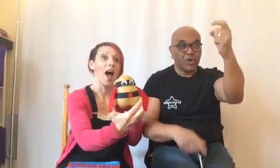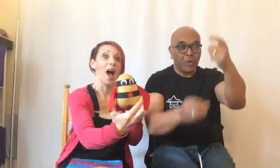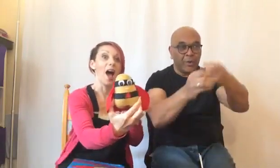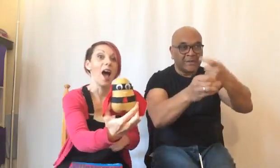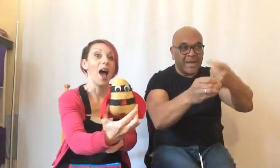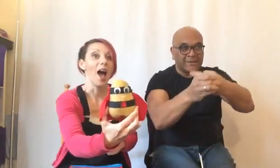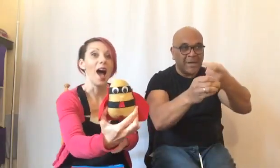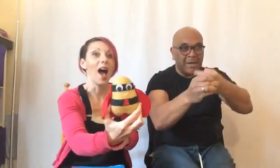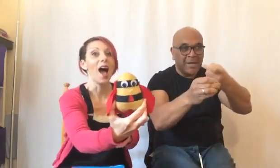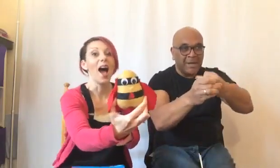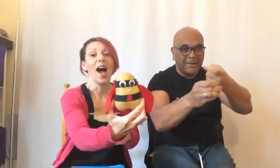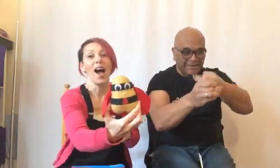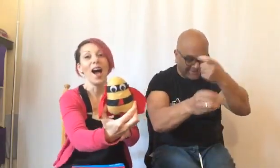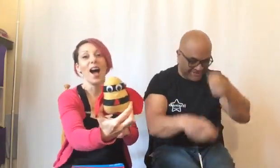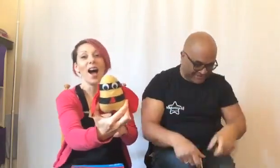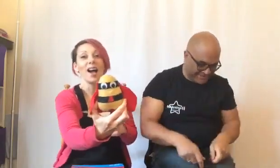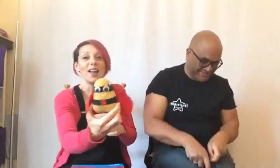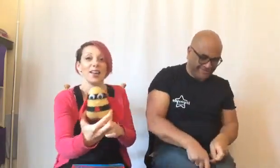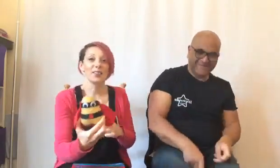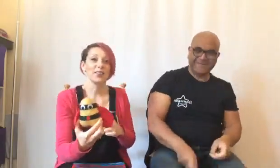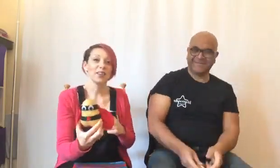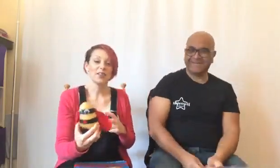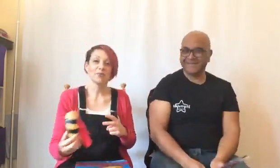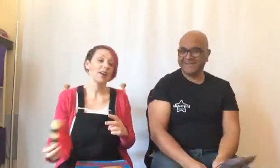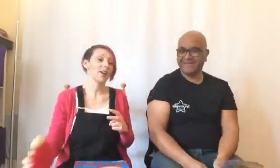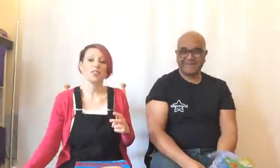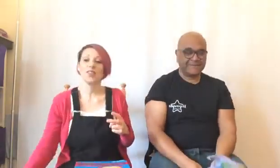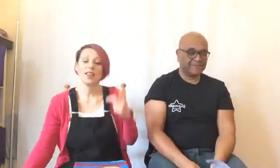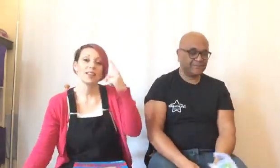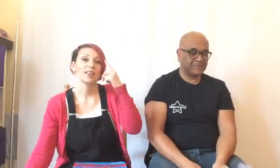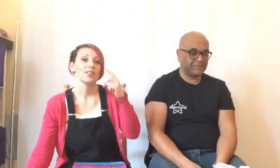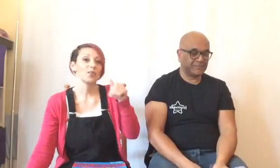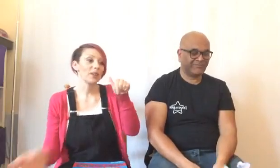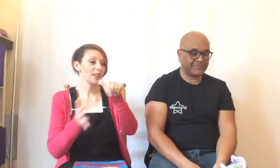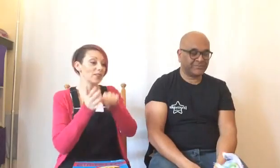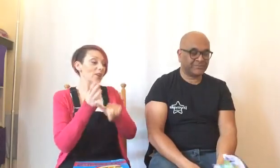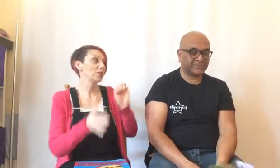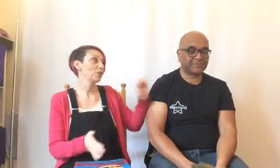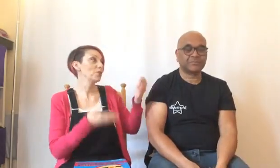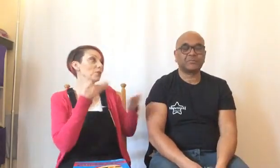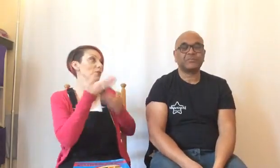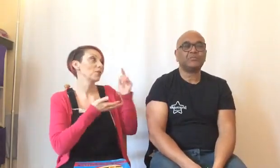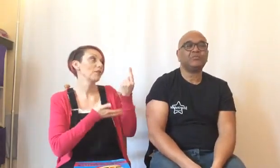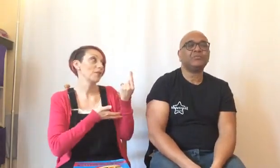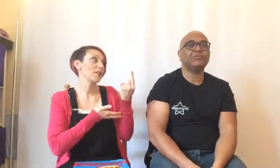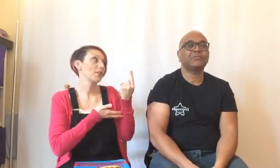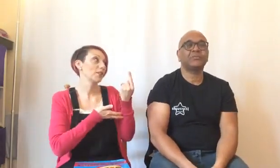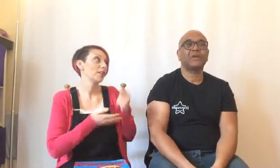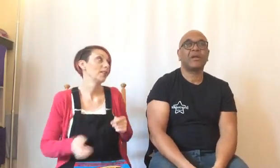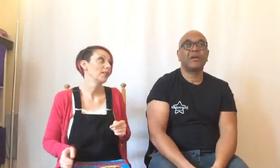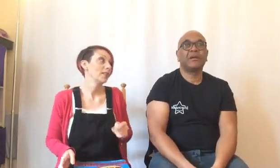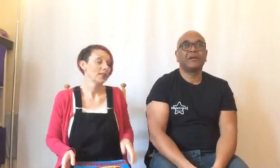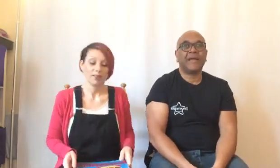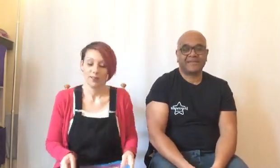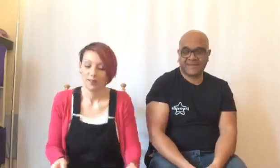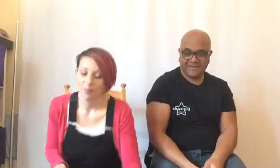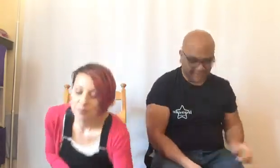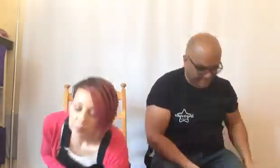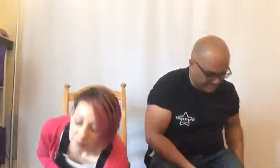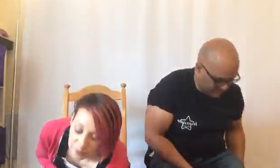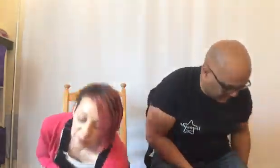Ah. Supertato! Excellent. Right, I think, shall we get started with your story first?